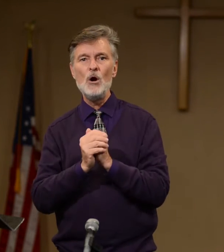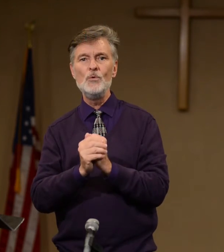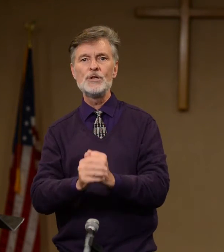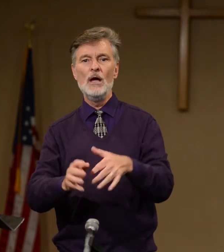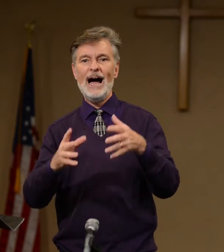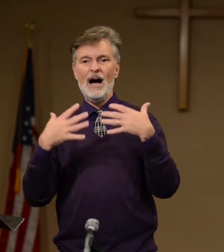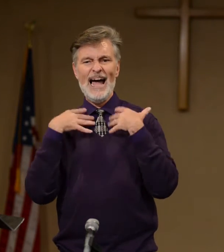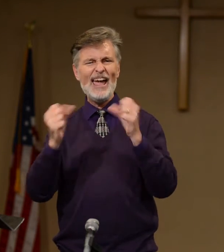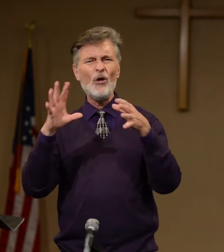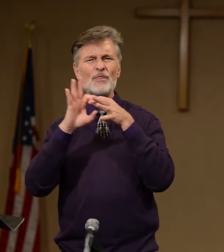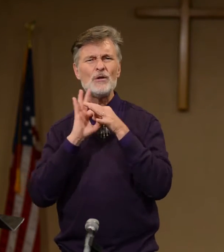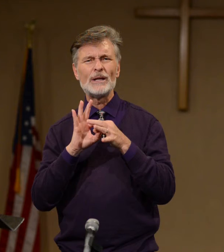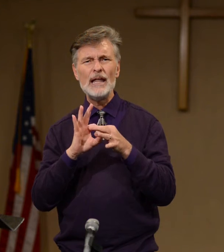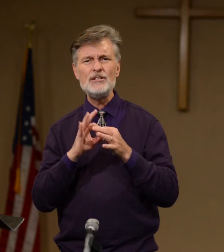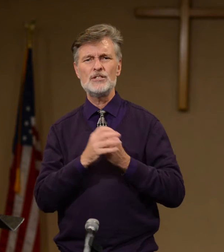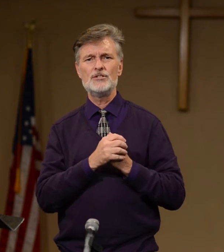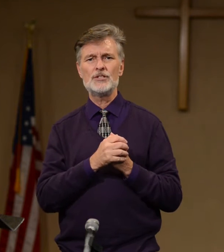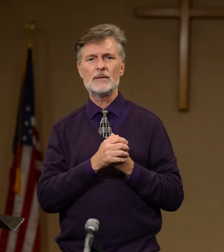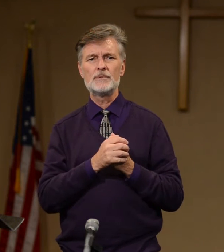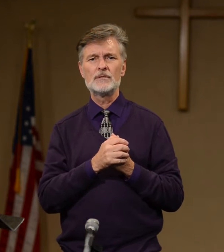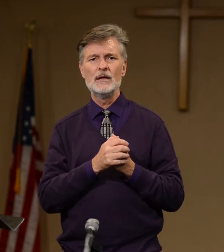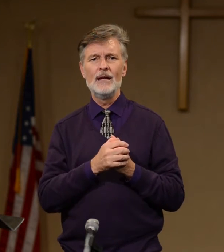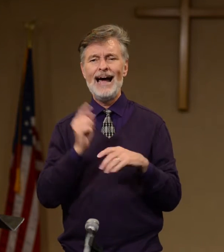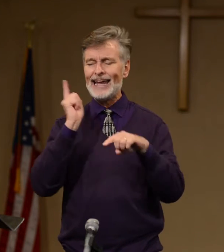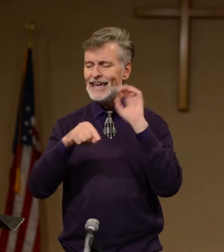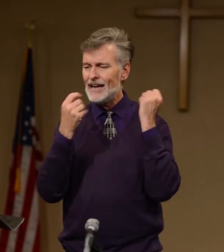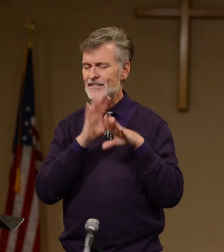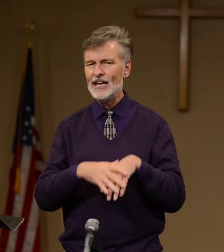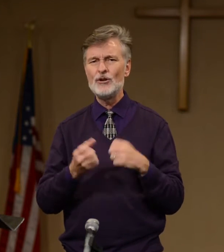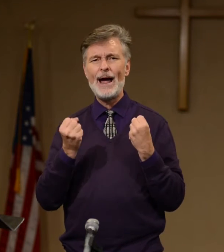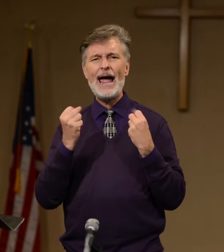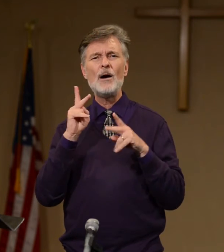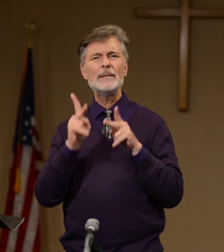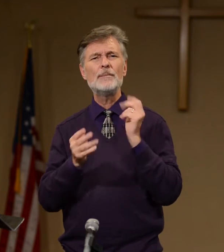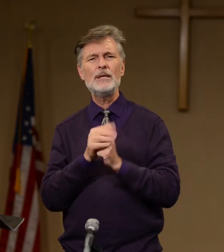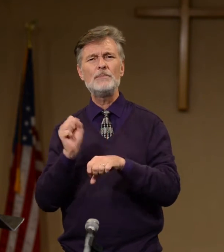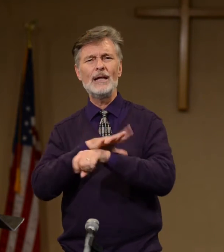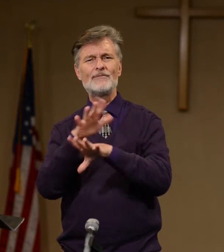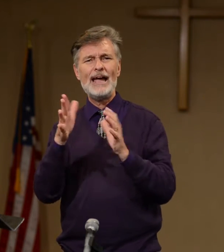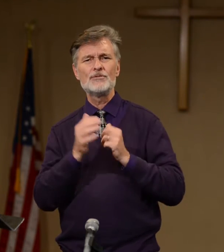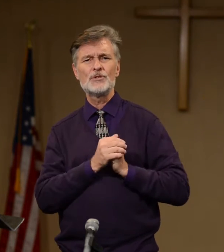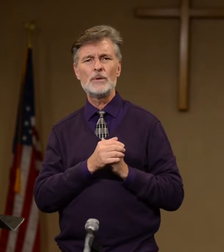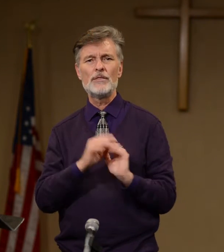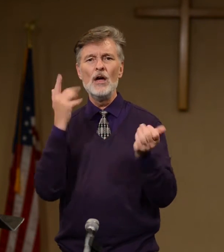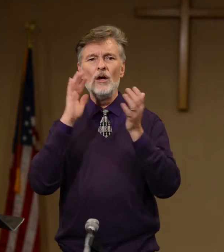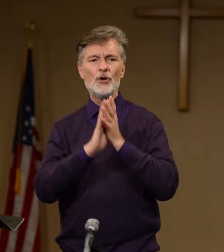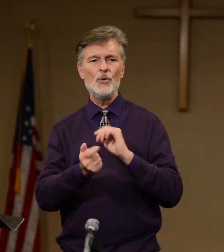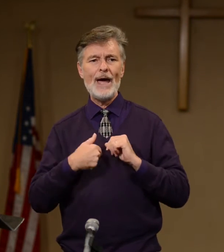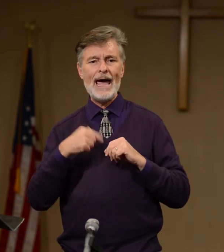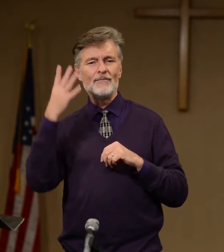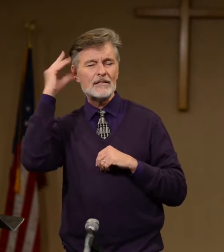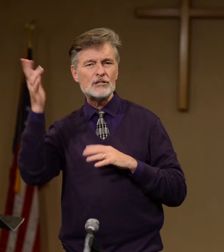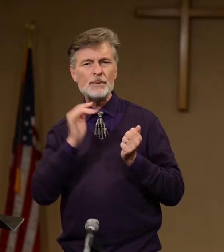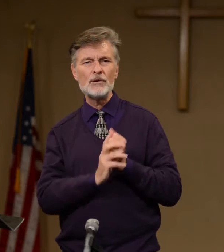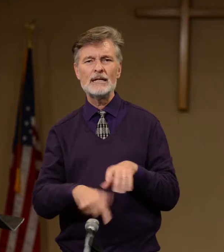promote healthy relationships. I cannot tell you how many people I've counseled with who have experienced